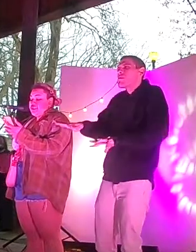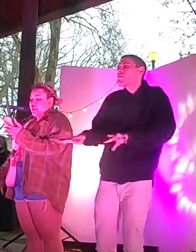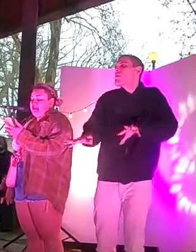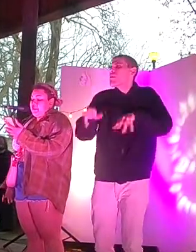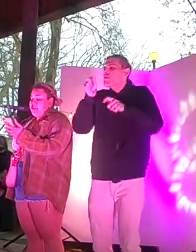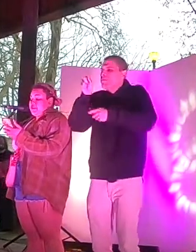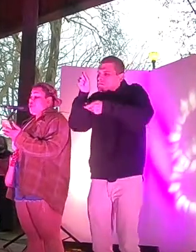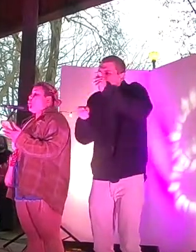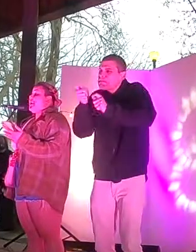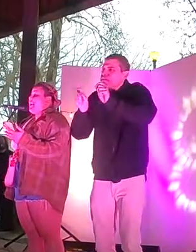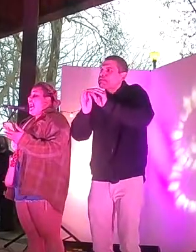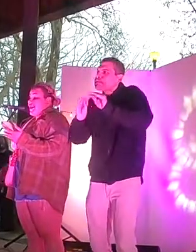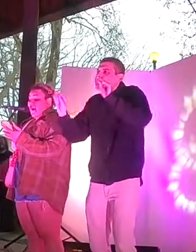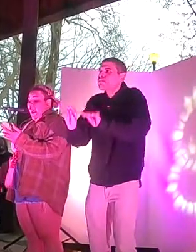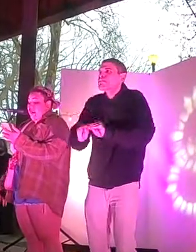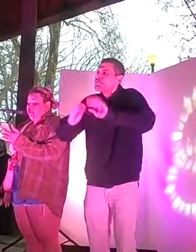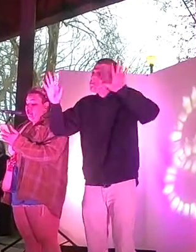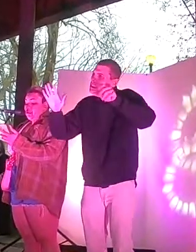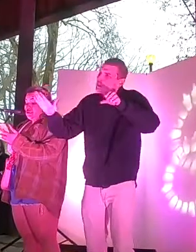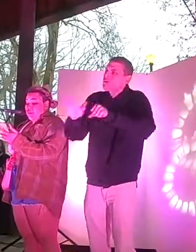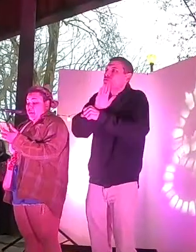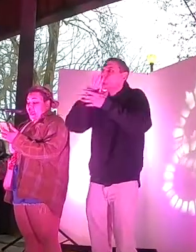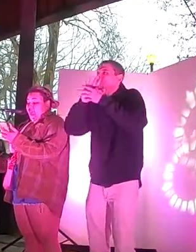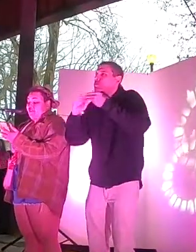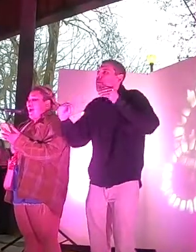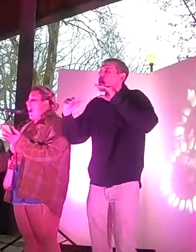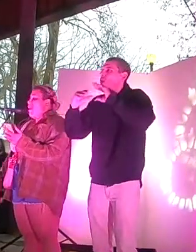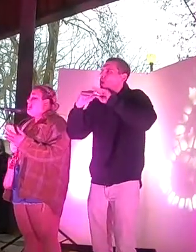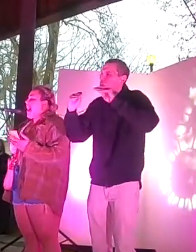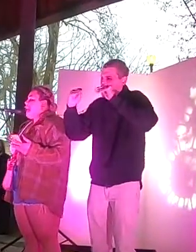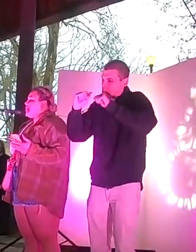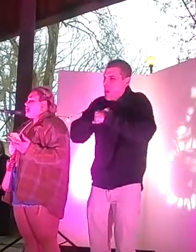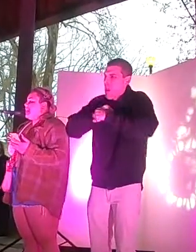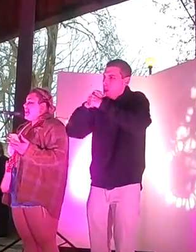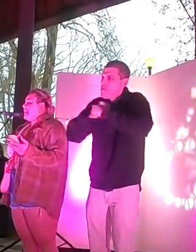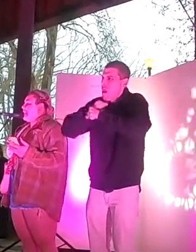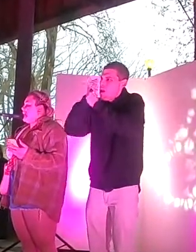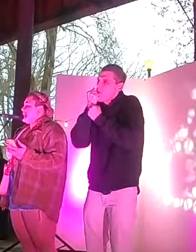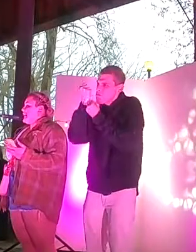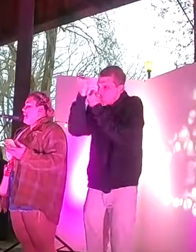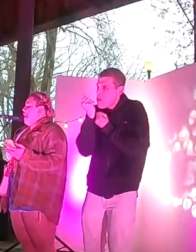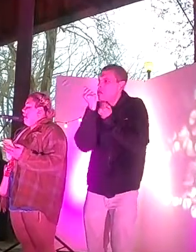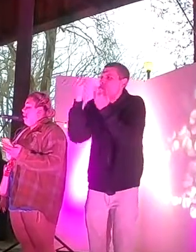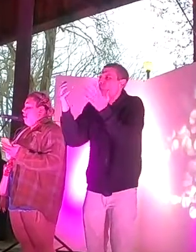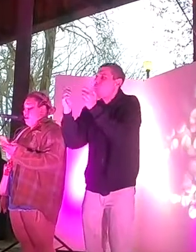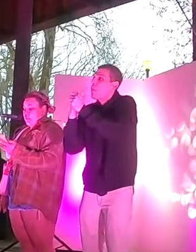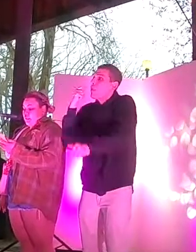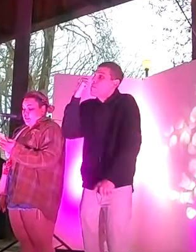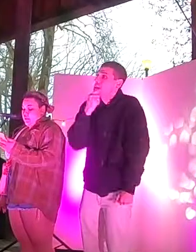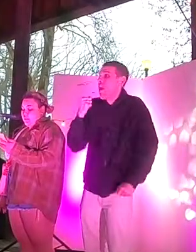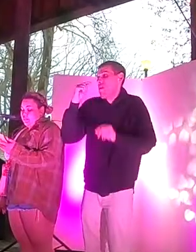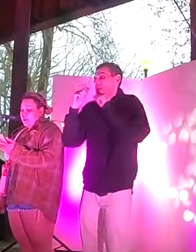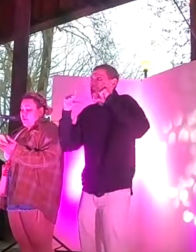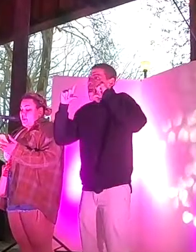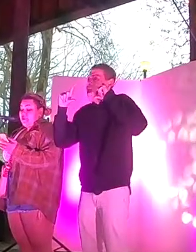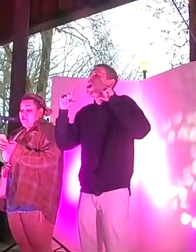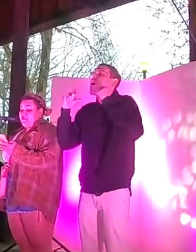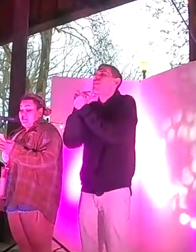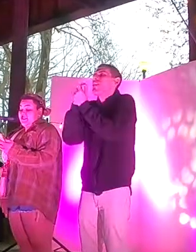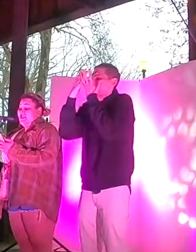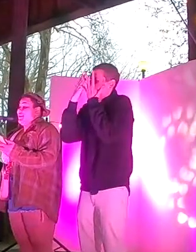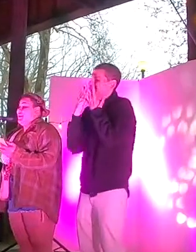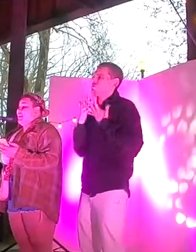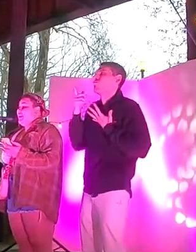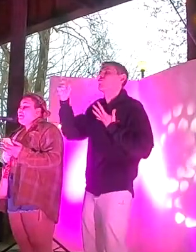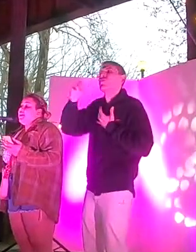and reshaping the story of our future out of our mouths, big lips, and all. They will